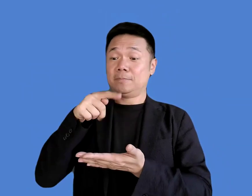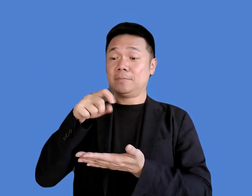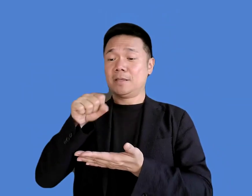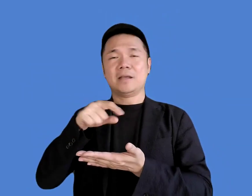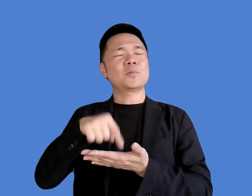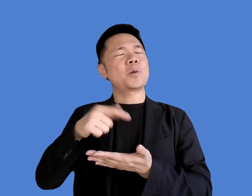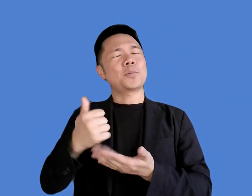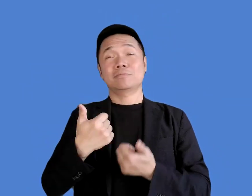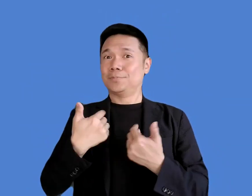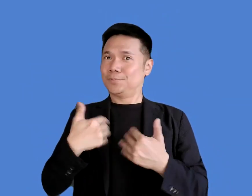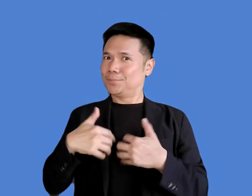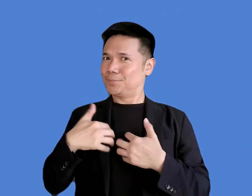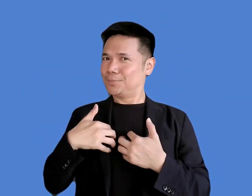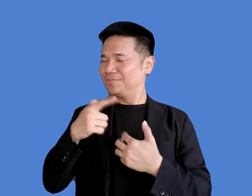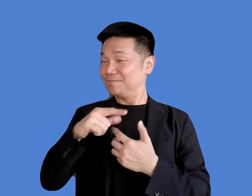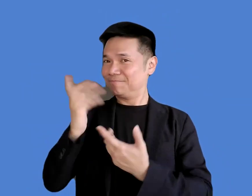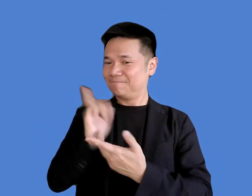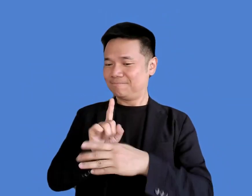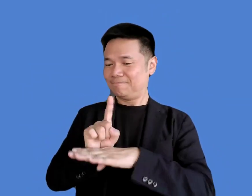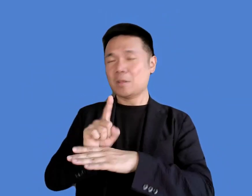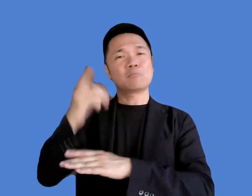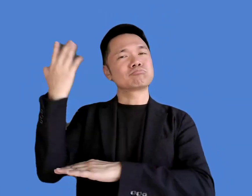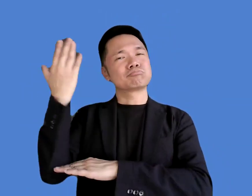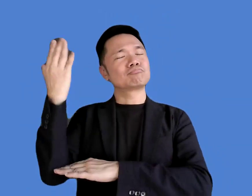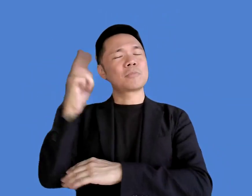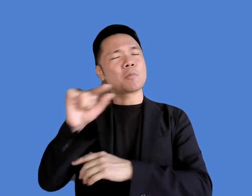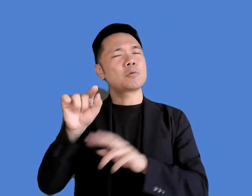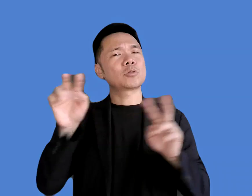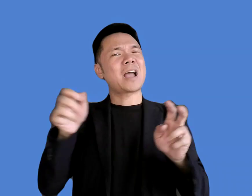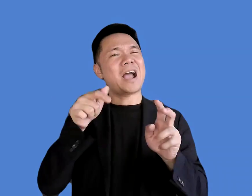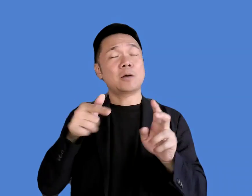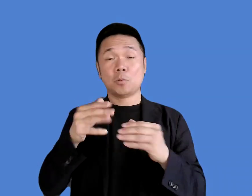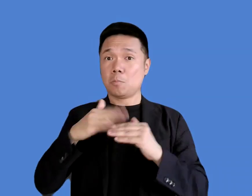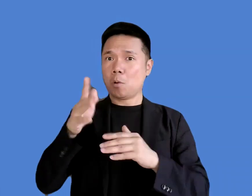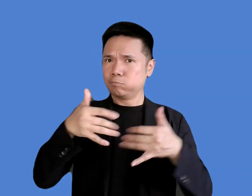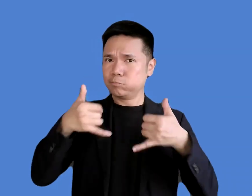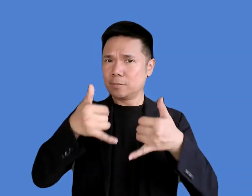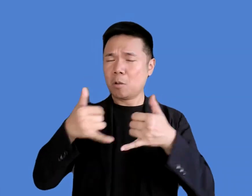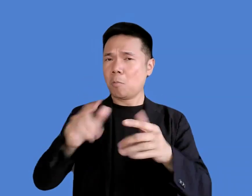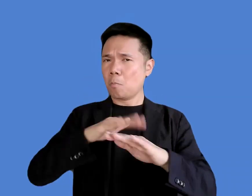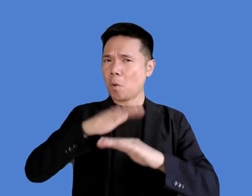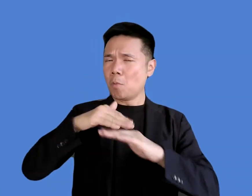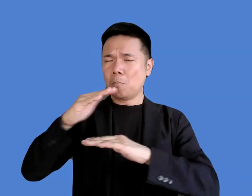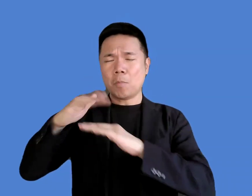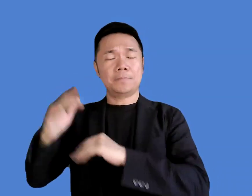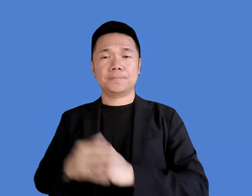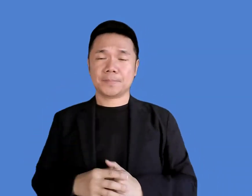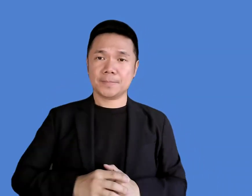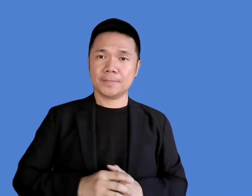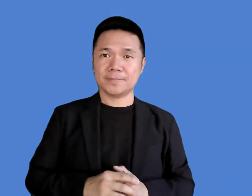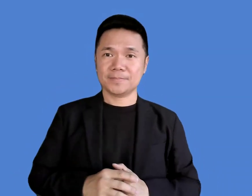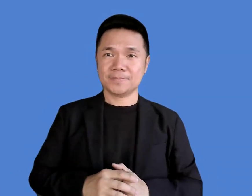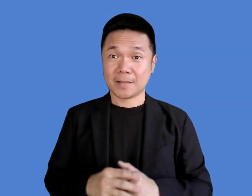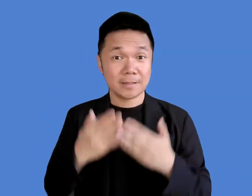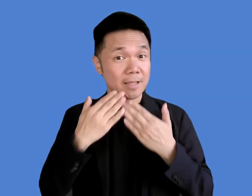incredibly excited to be part of this grand initiative that can drive deeper action and adoption of WEBs. So thank you for your